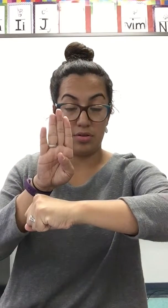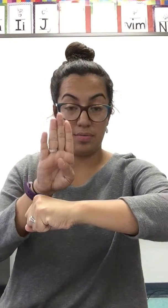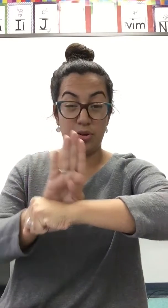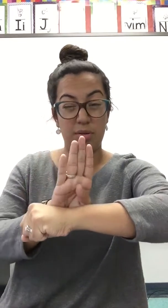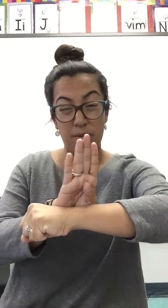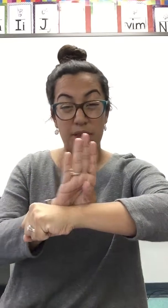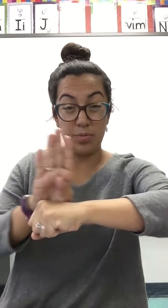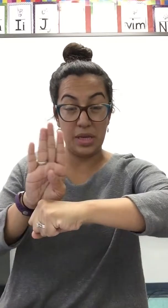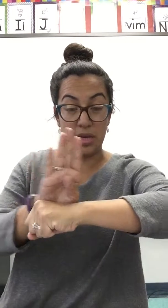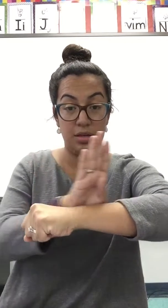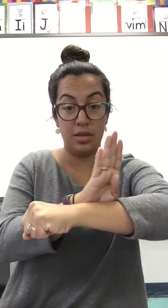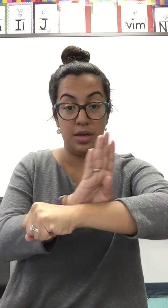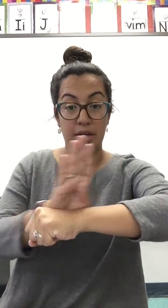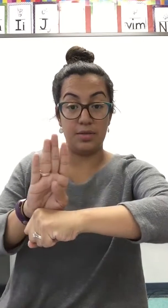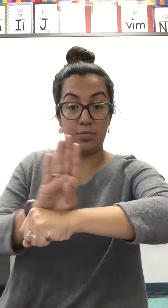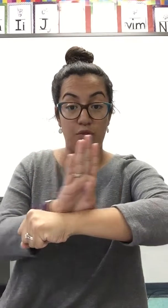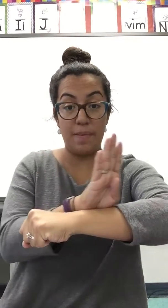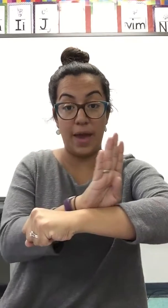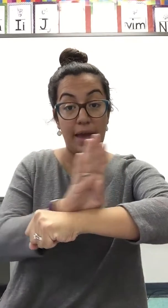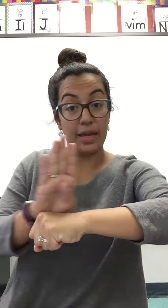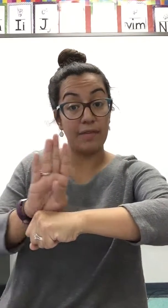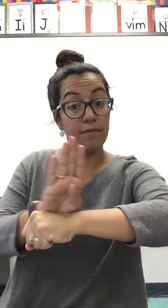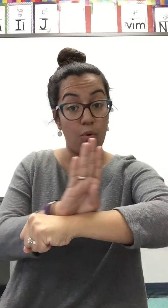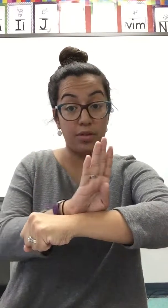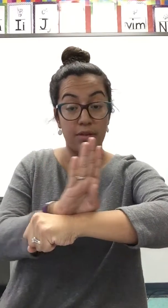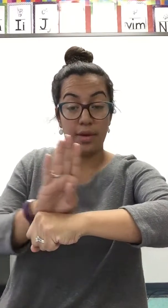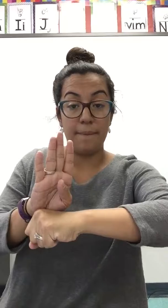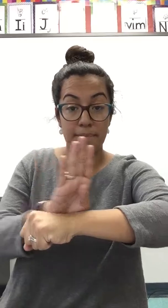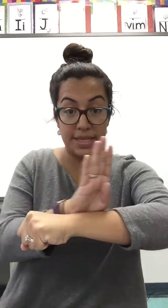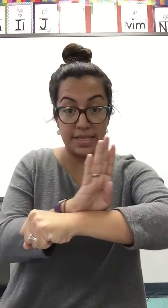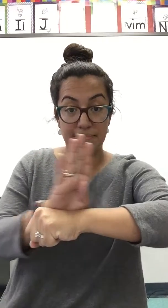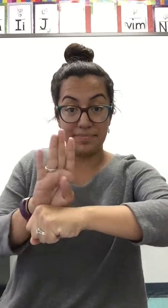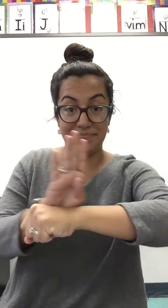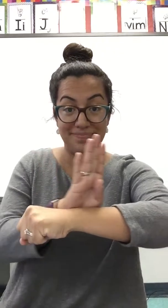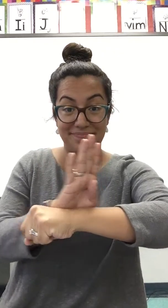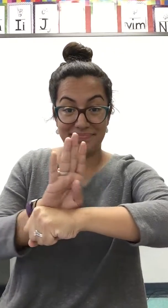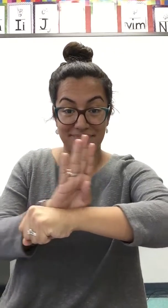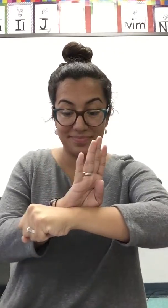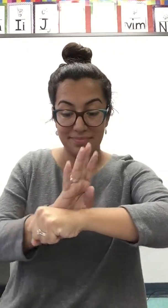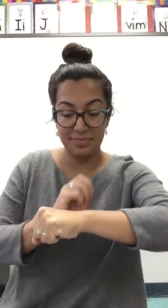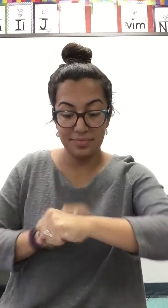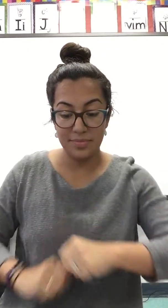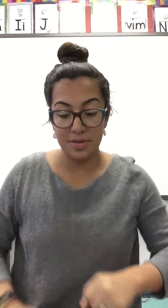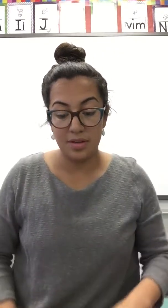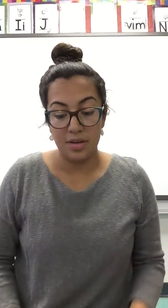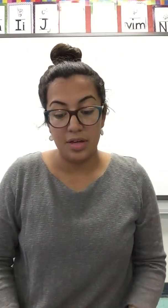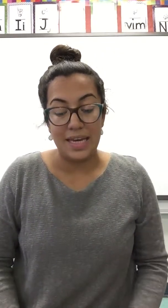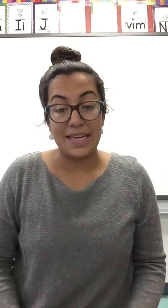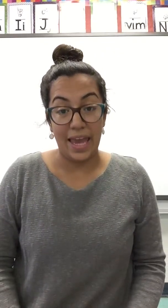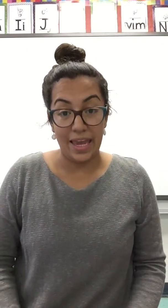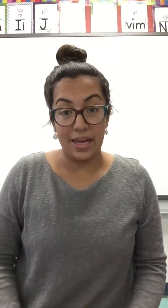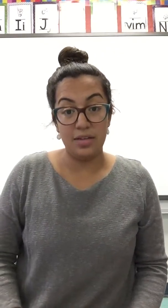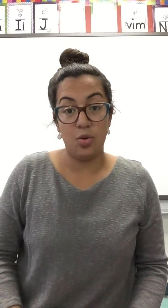A-S-L. Bathroom, you're going to take your finger, your letter T, and shake them back and forth.